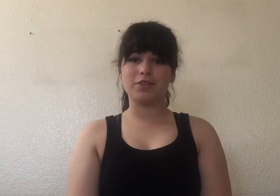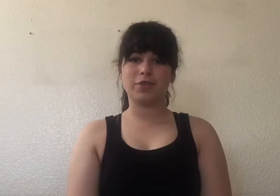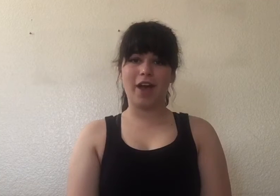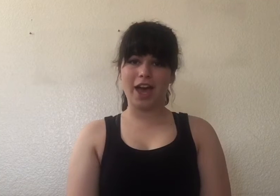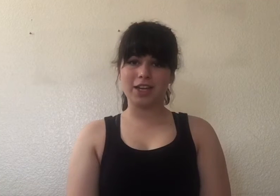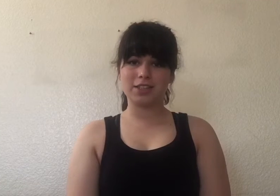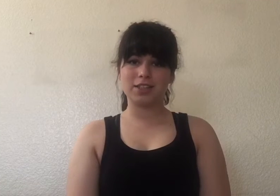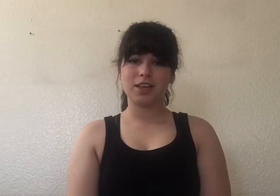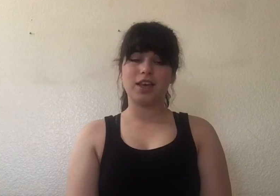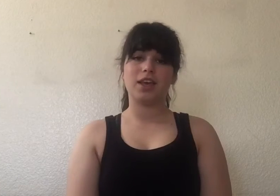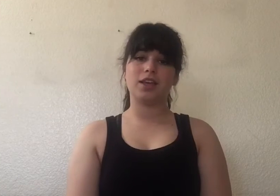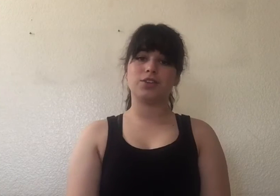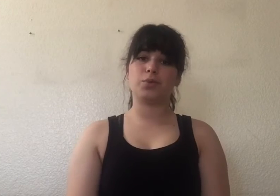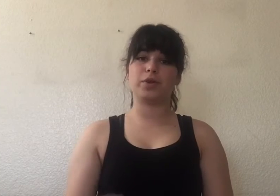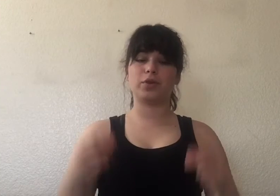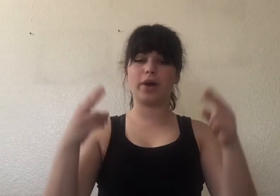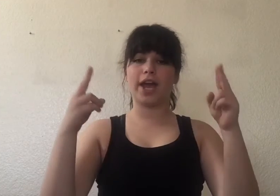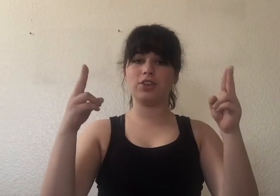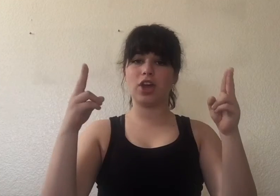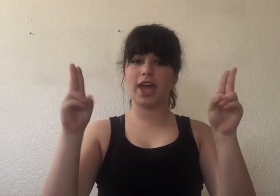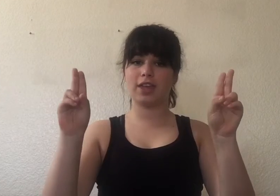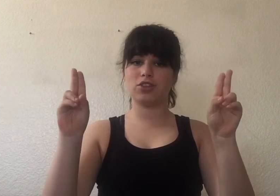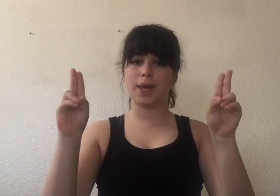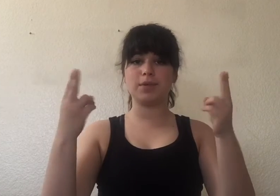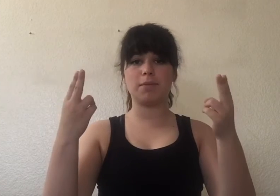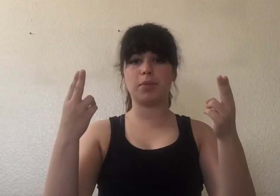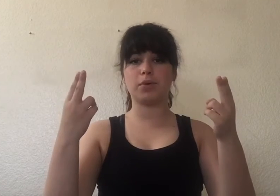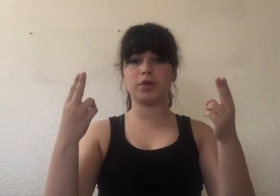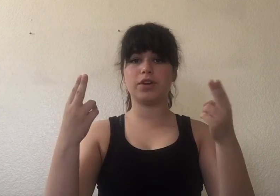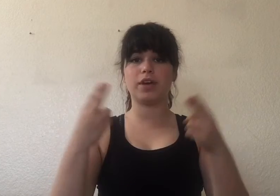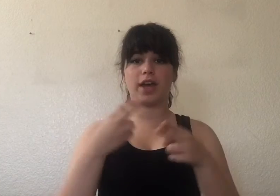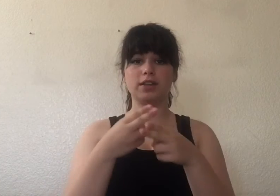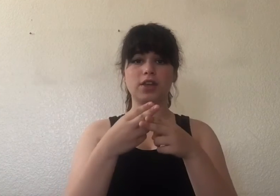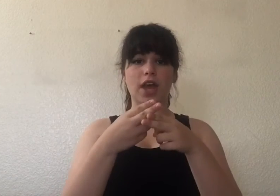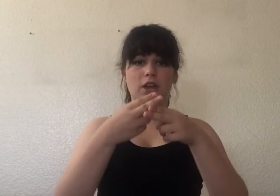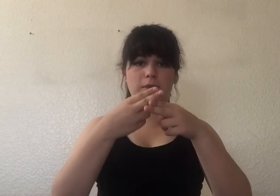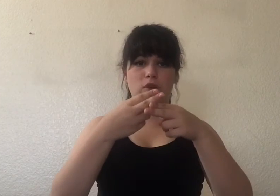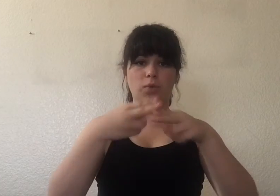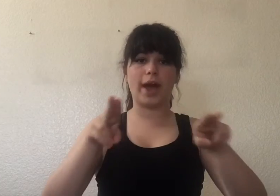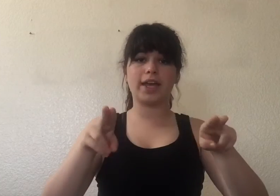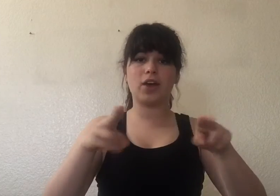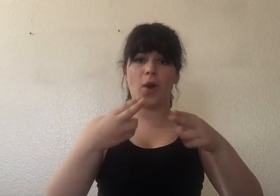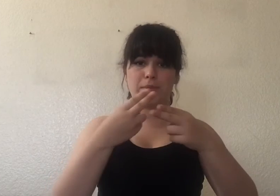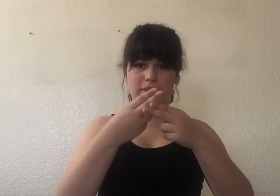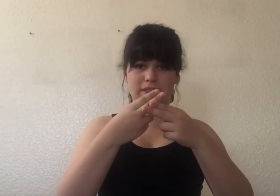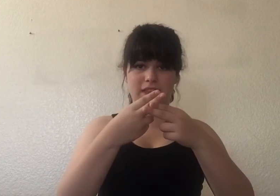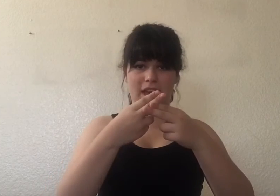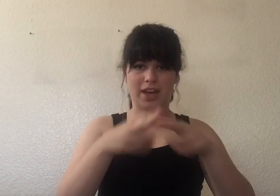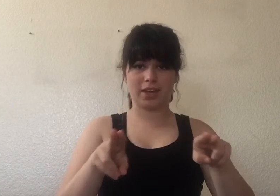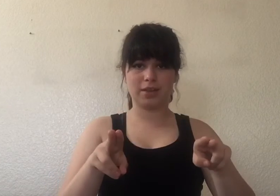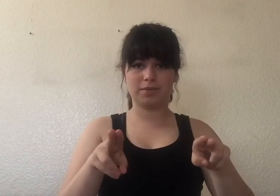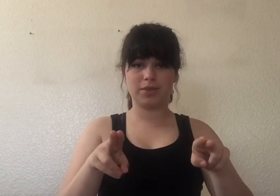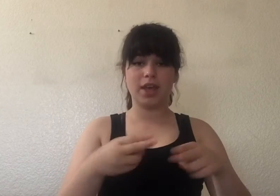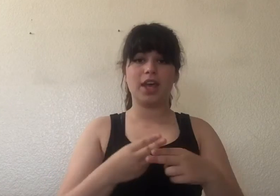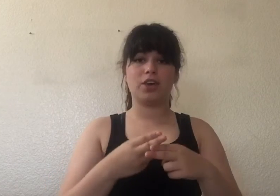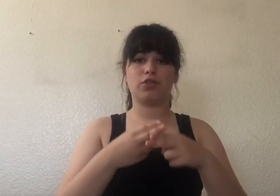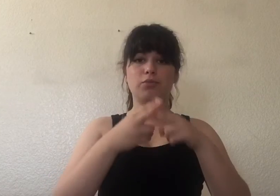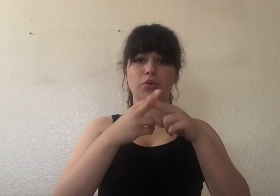for eggs is with your H hand shapes in both of your hands and be cracking open the egg. If you move